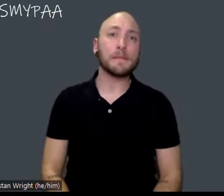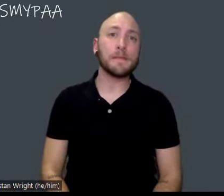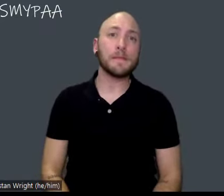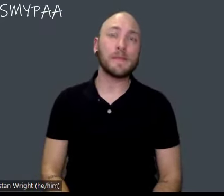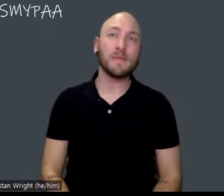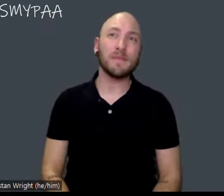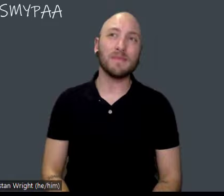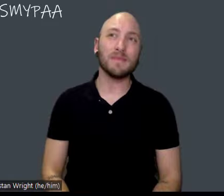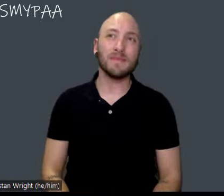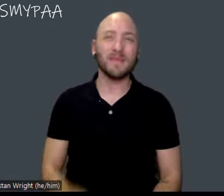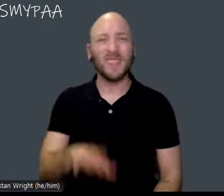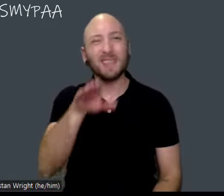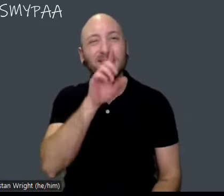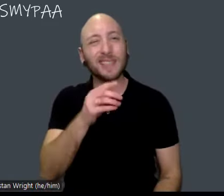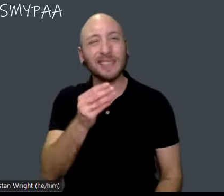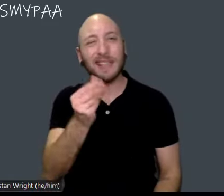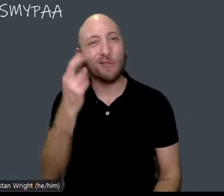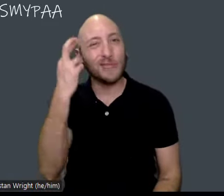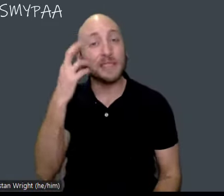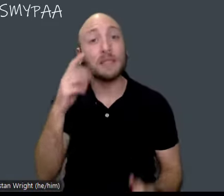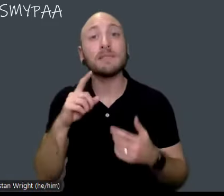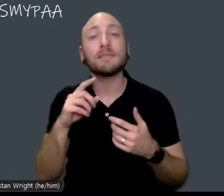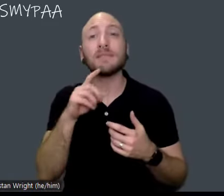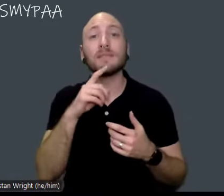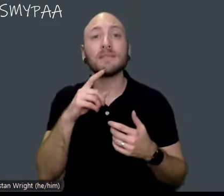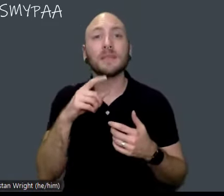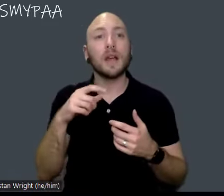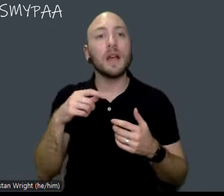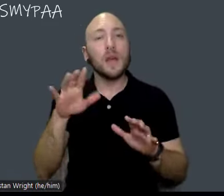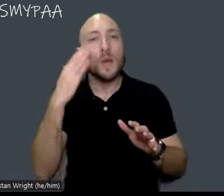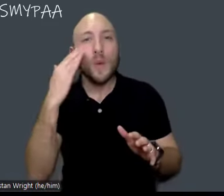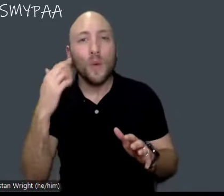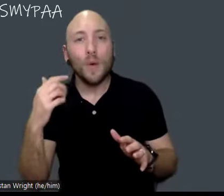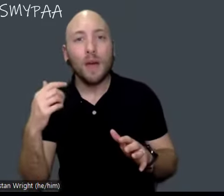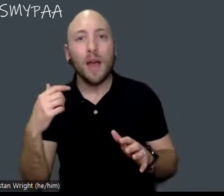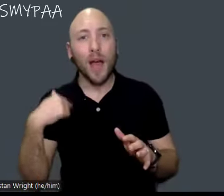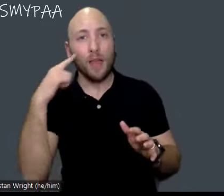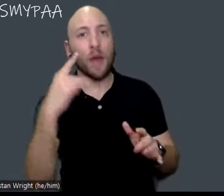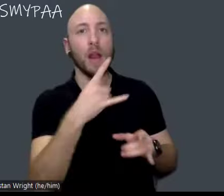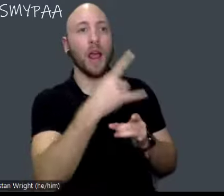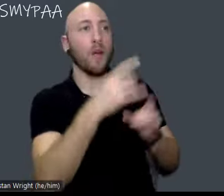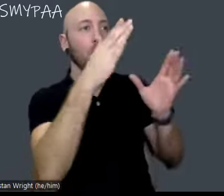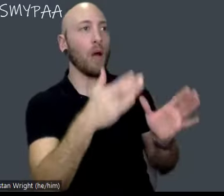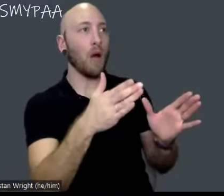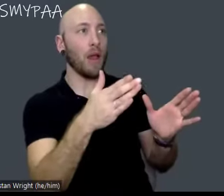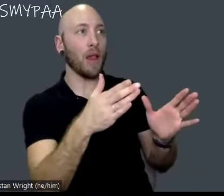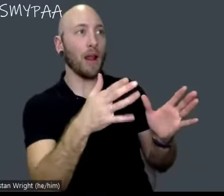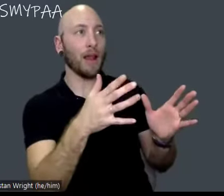was difficult for many reasons. First of all, because I had that image of an alcoholic